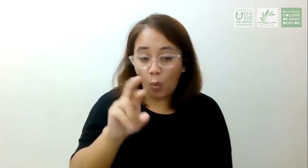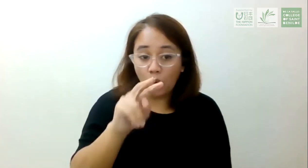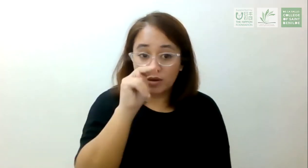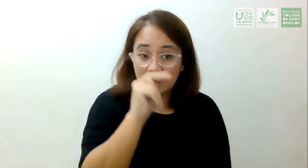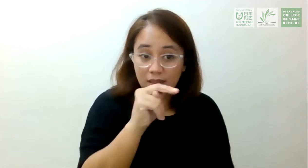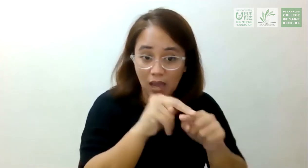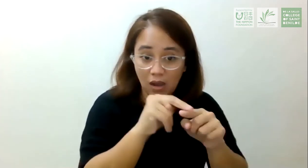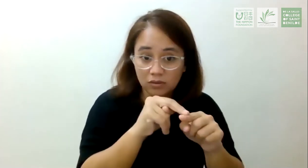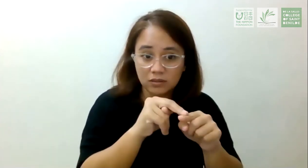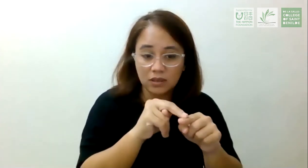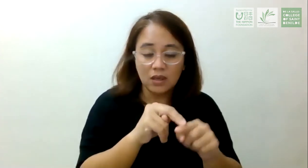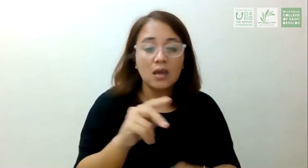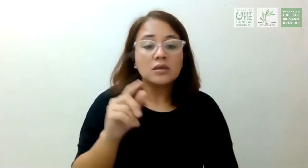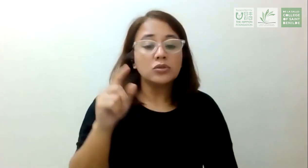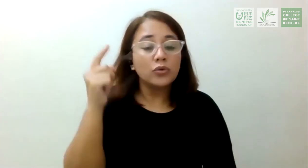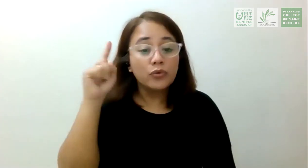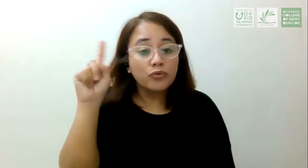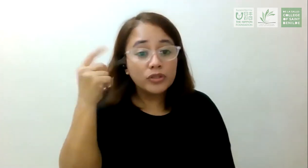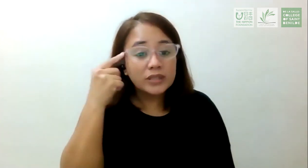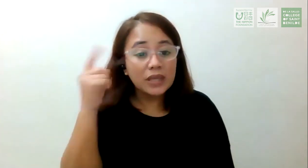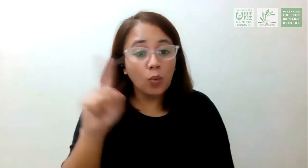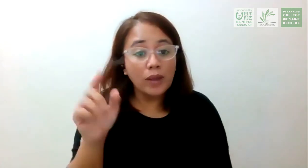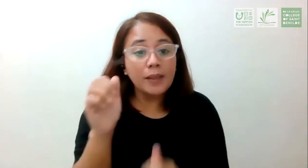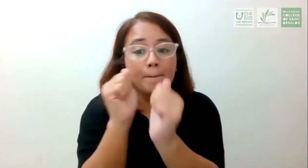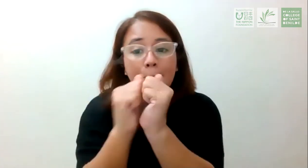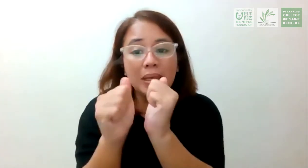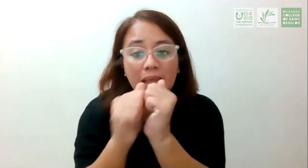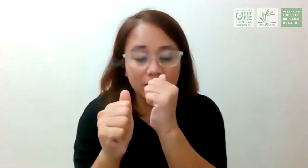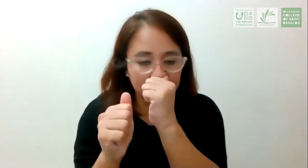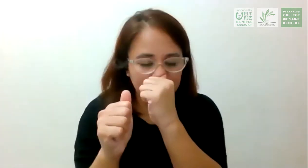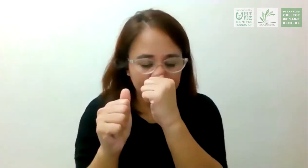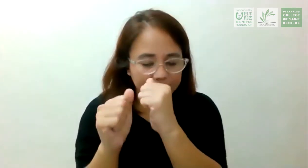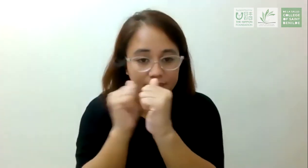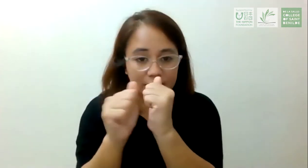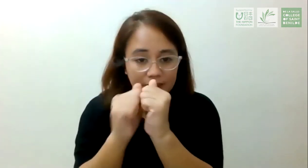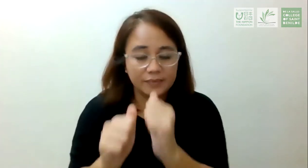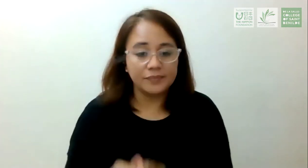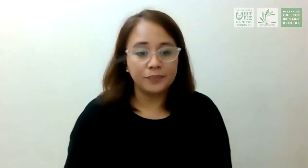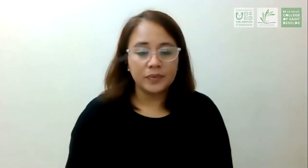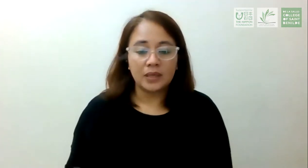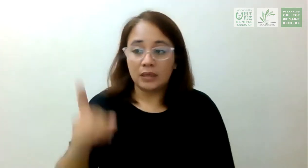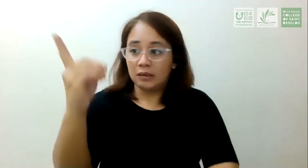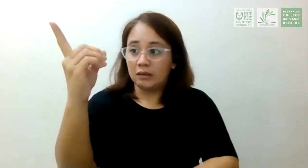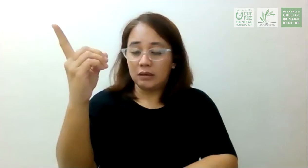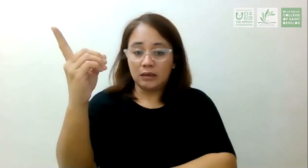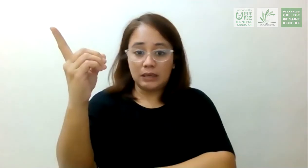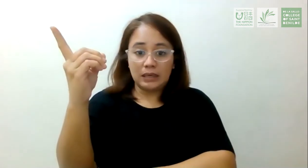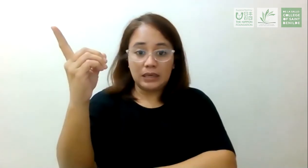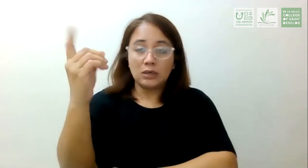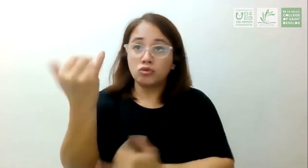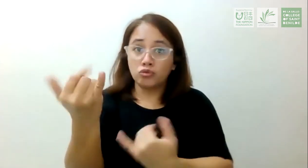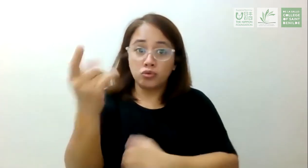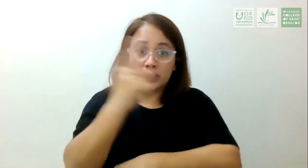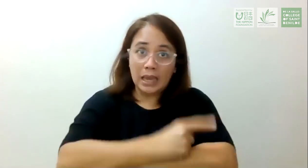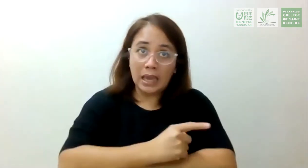meaning. So a day, today, tomorrow,